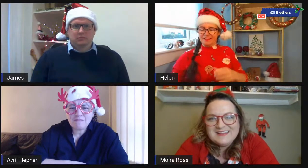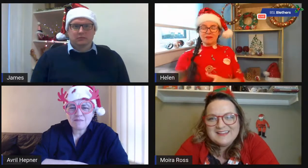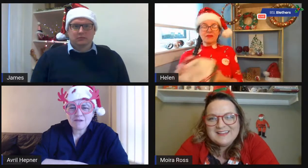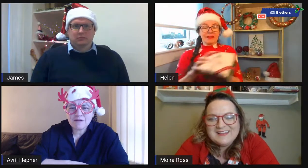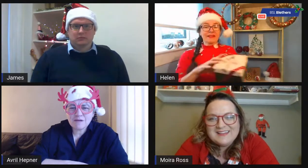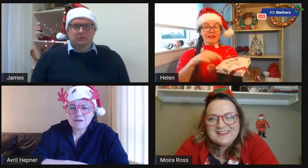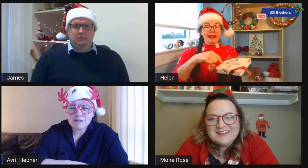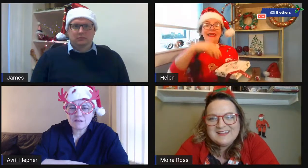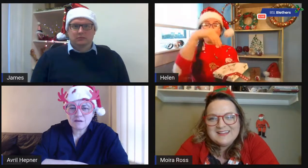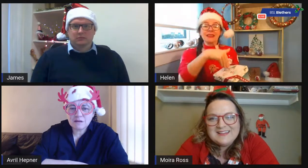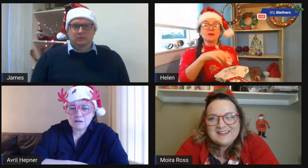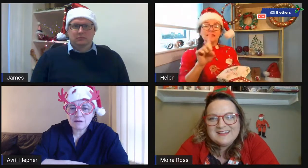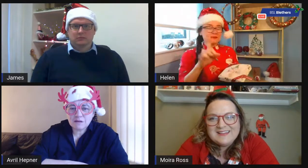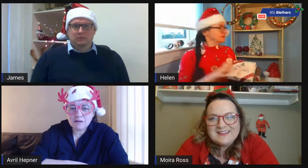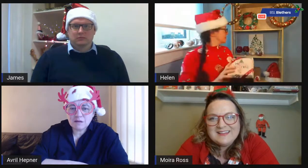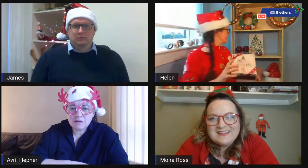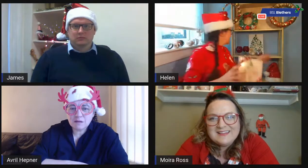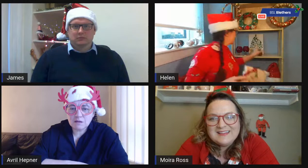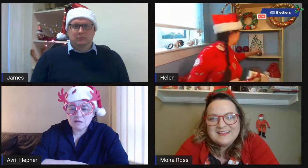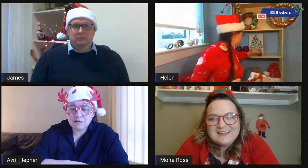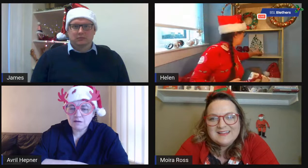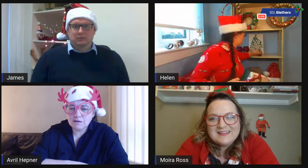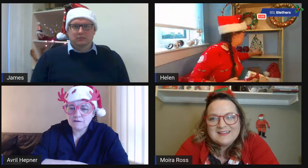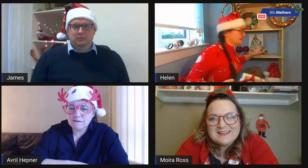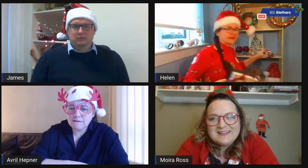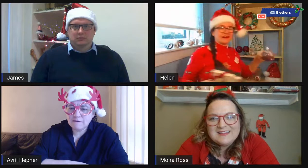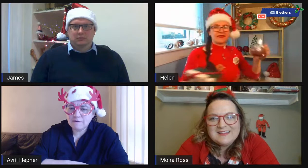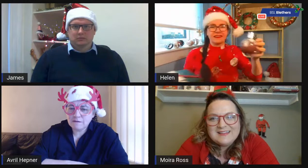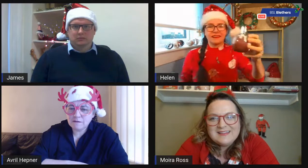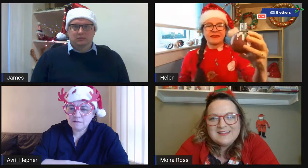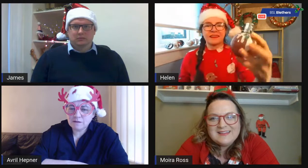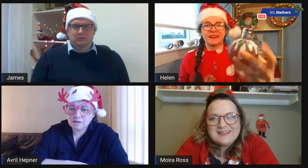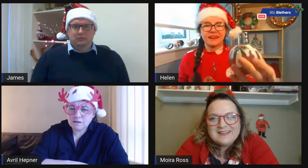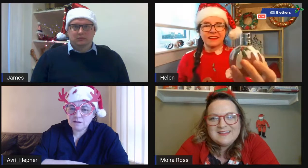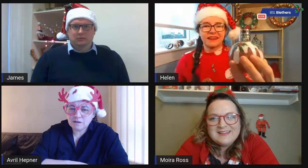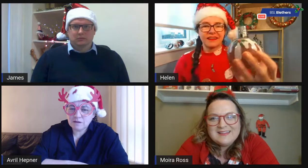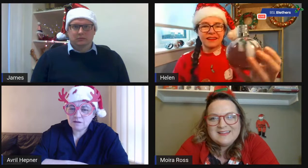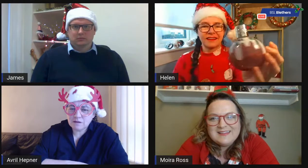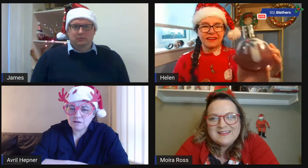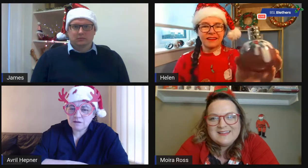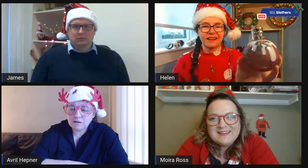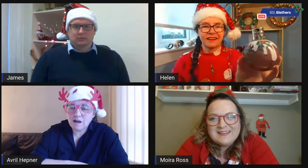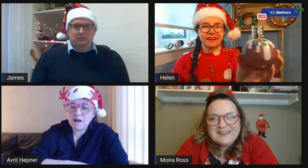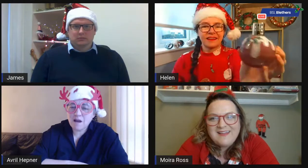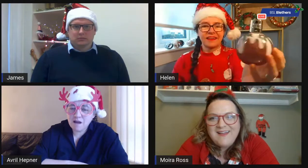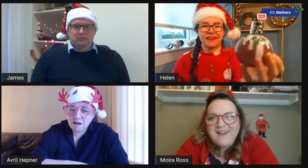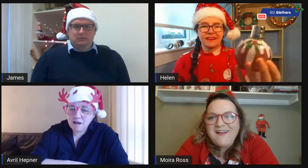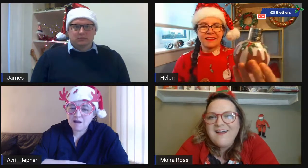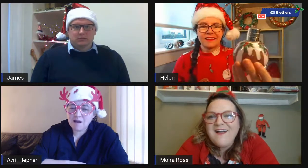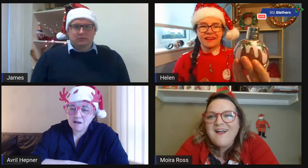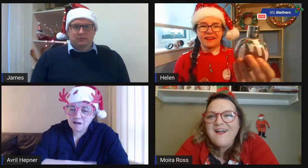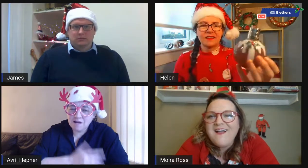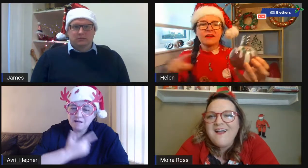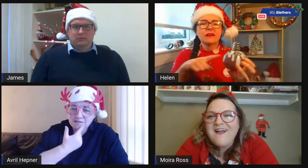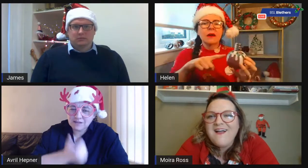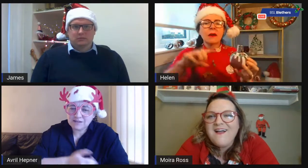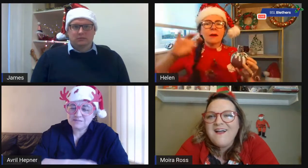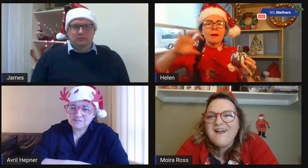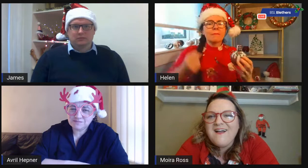ago. So what I've got inside is this. Do you see this? Yeah,